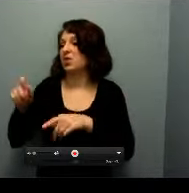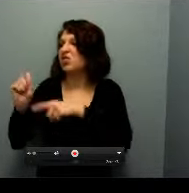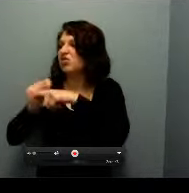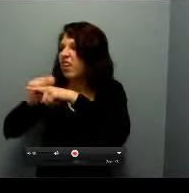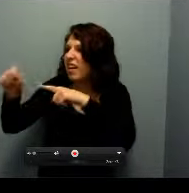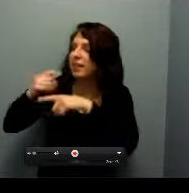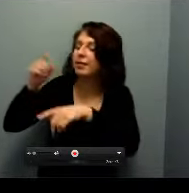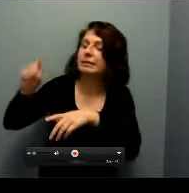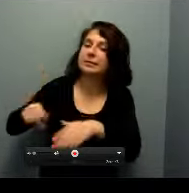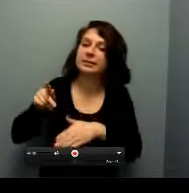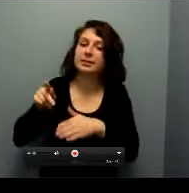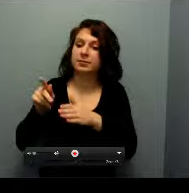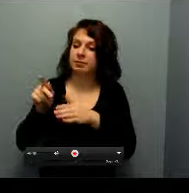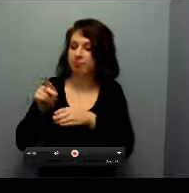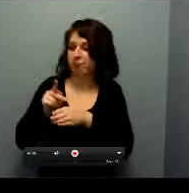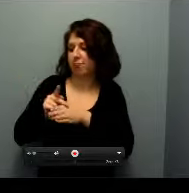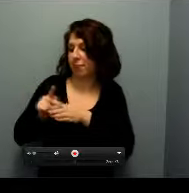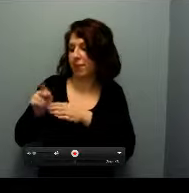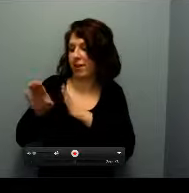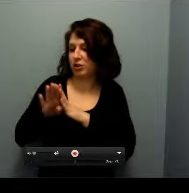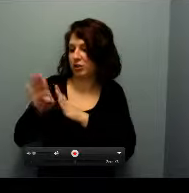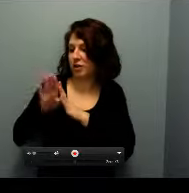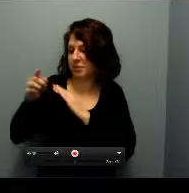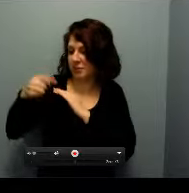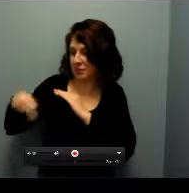of professional development are you going to be required to do?